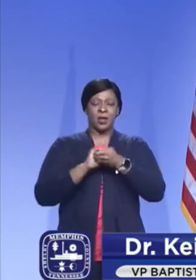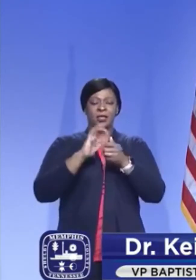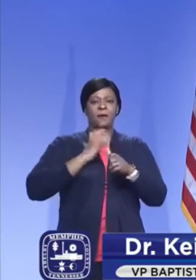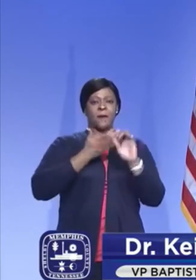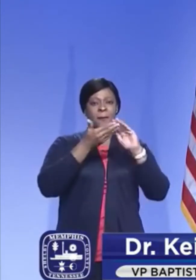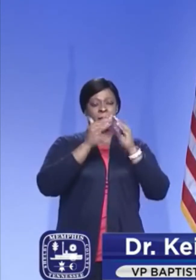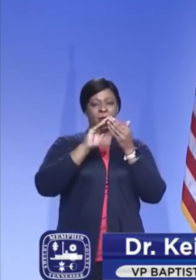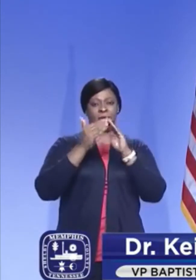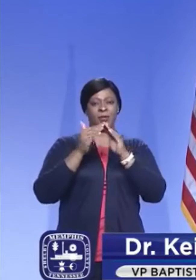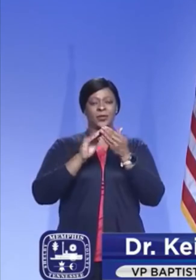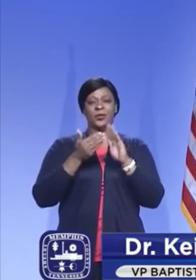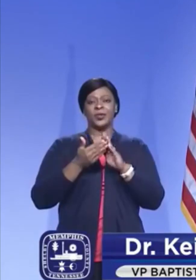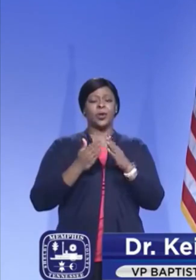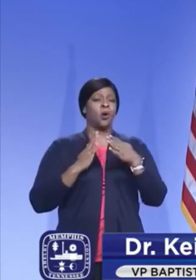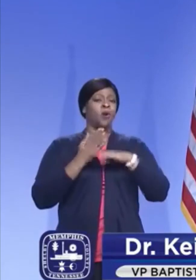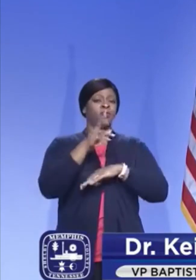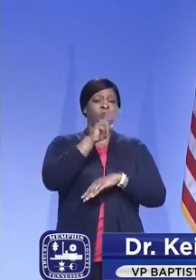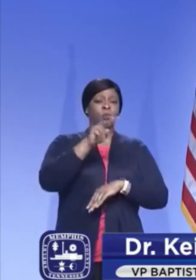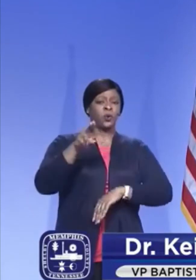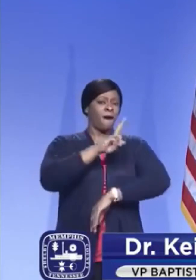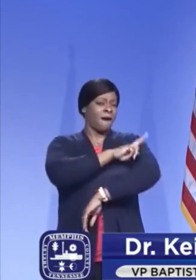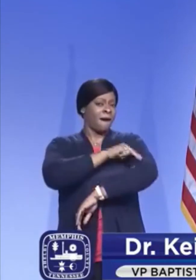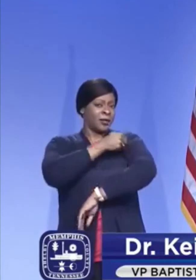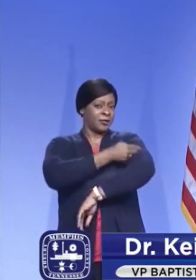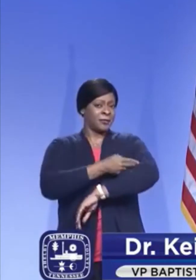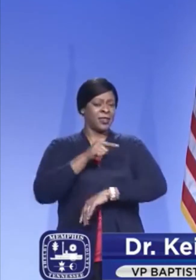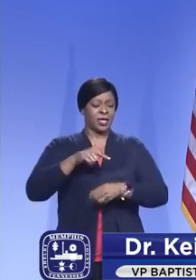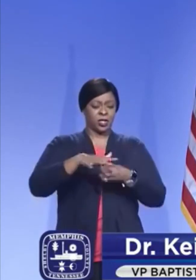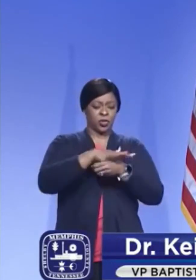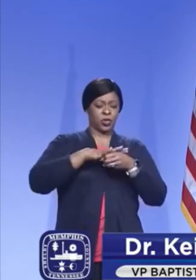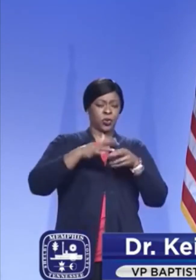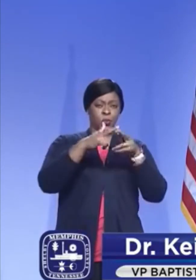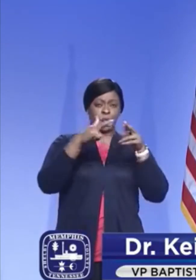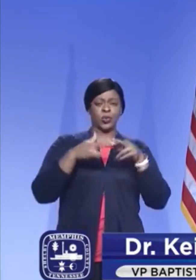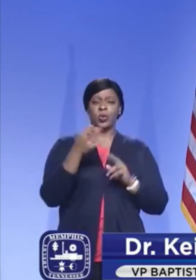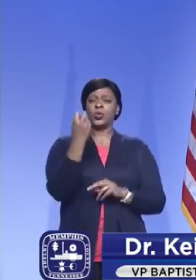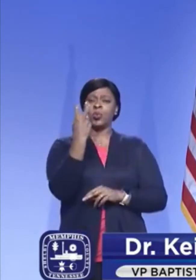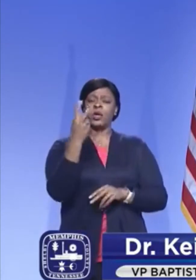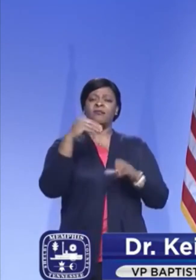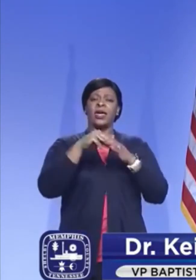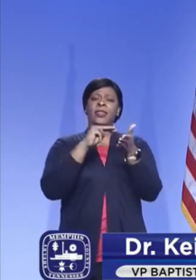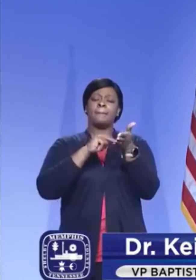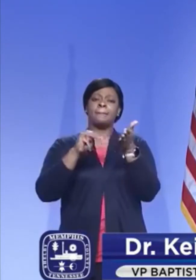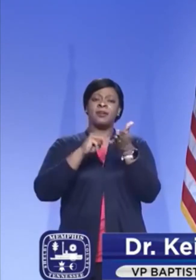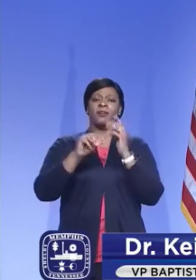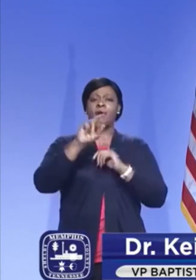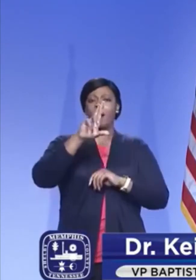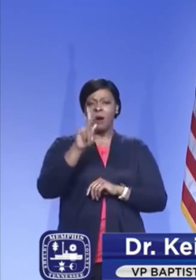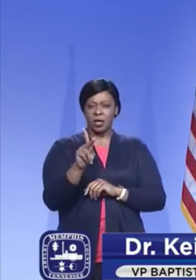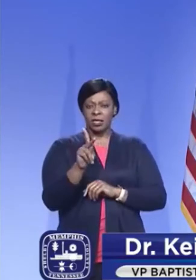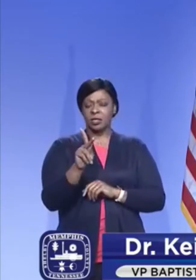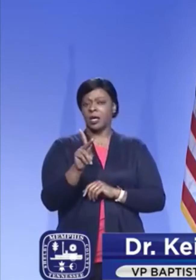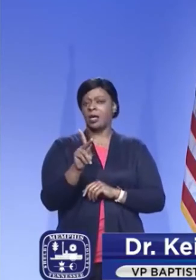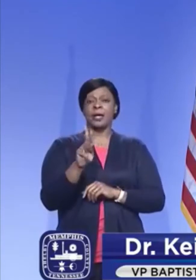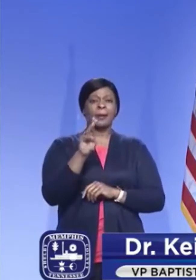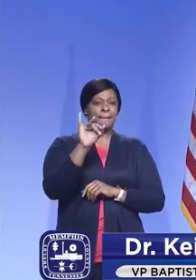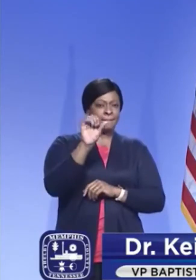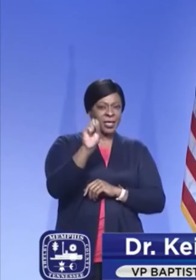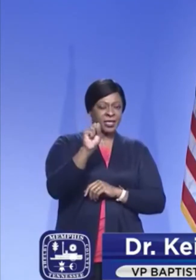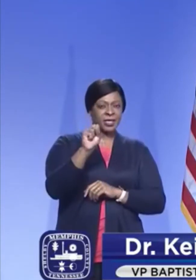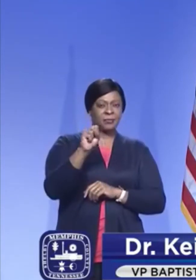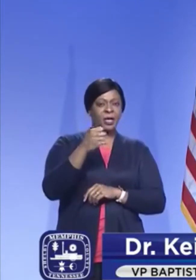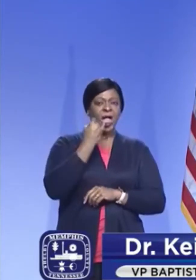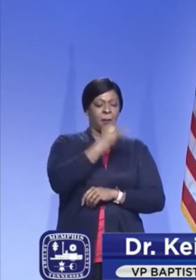community. With over 22 hospitals in this region and 12 in the Memphis, Arkansas, and Mississippi